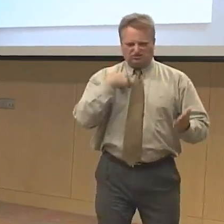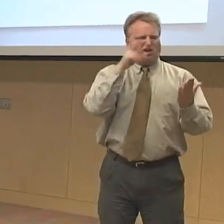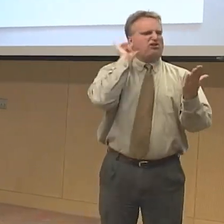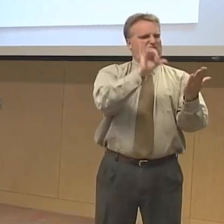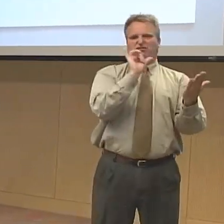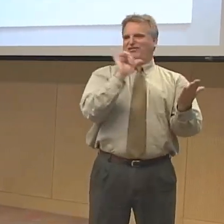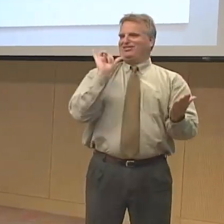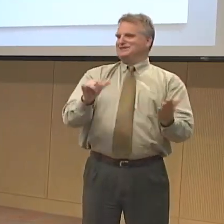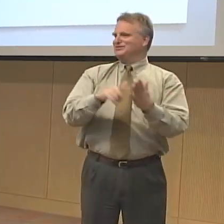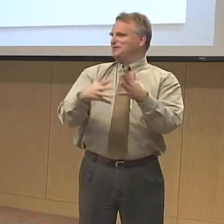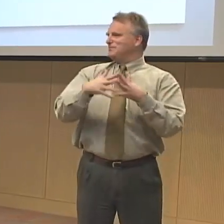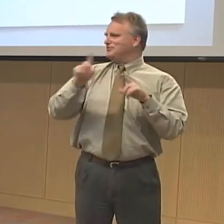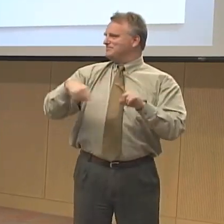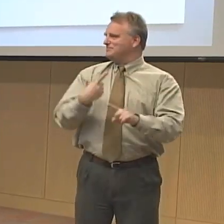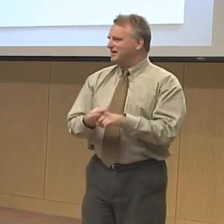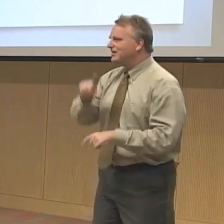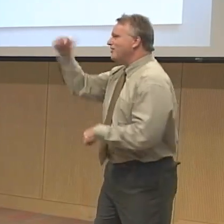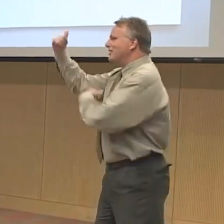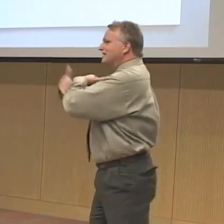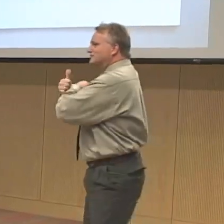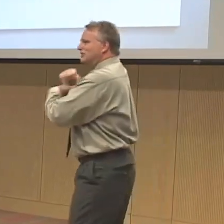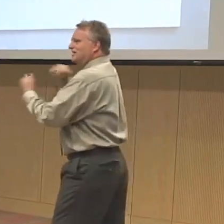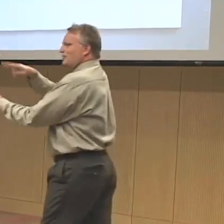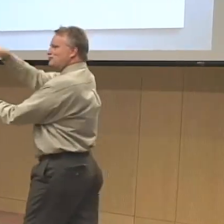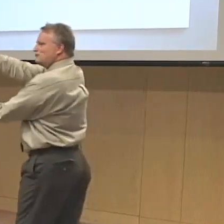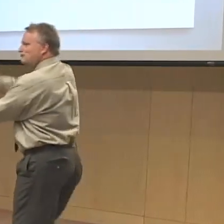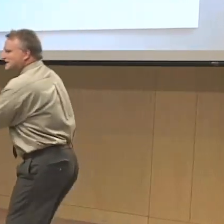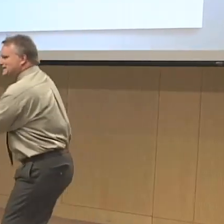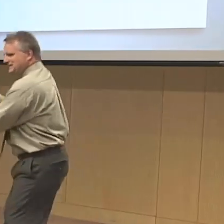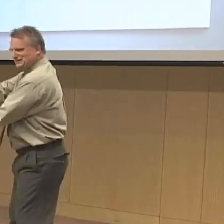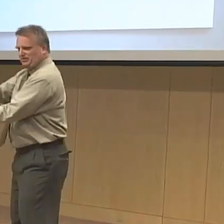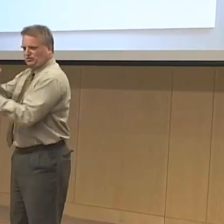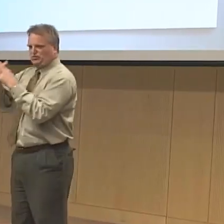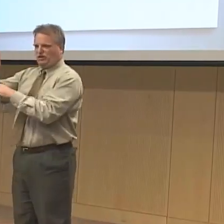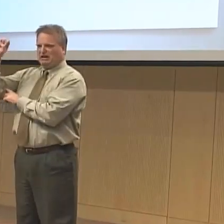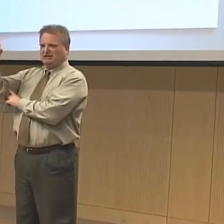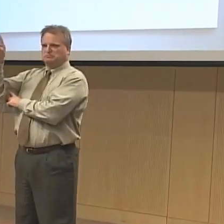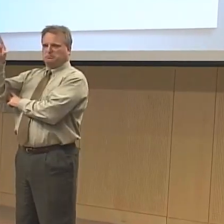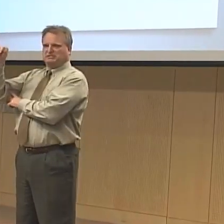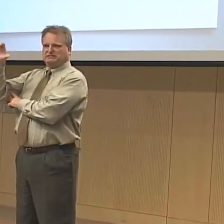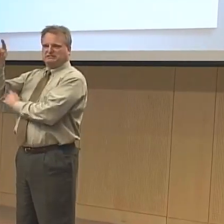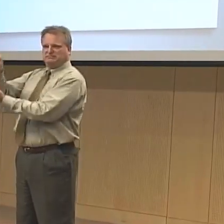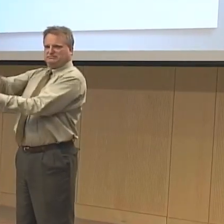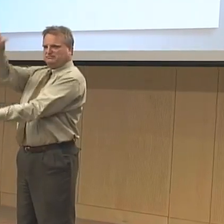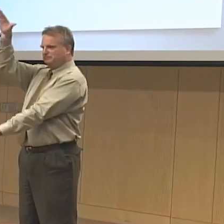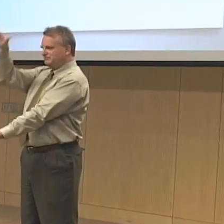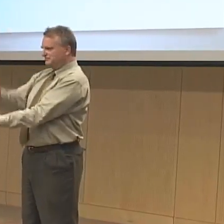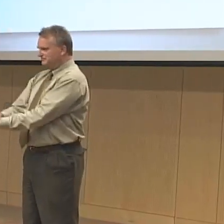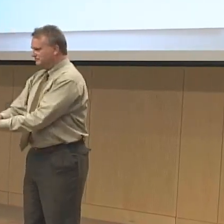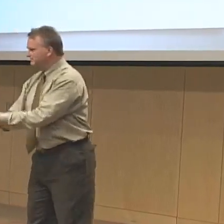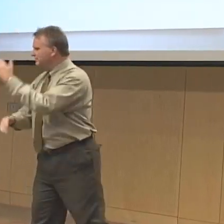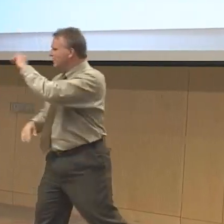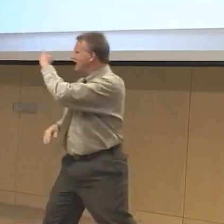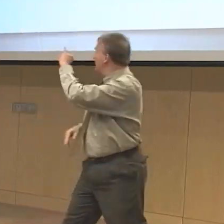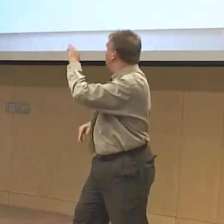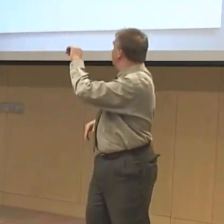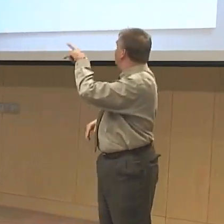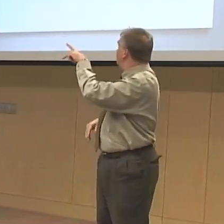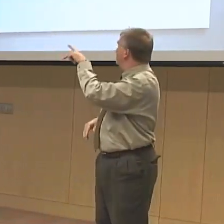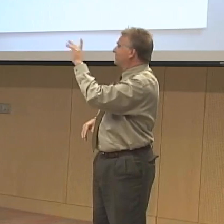We see those rules. Other countries have their own set of rules, and they're explicit, they're documented.